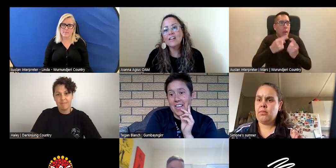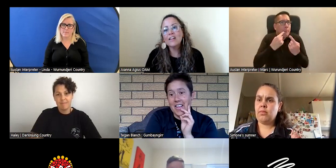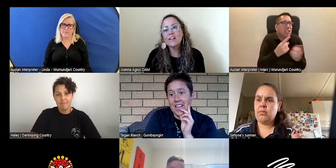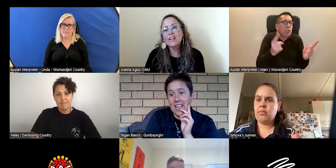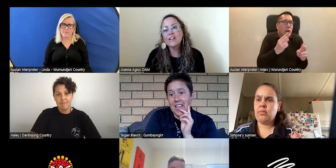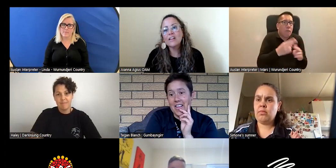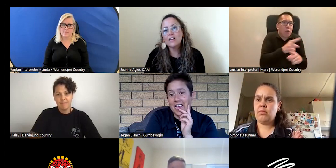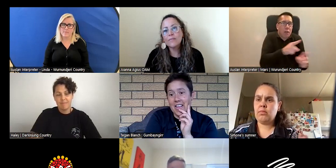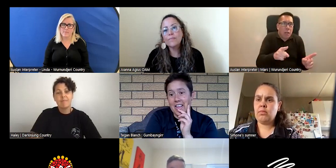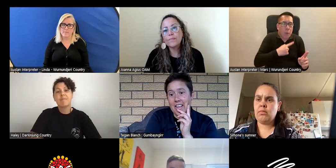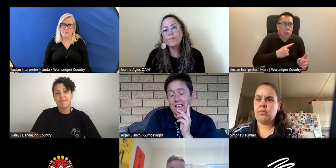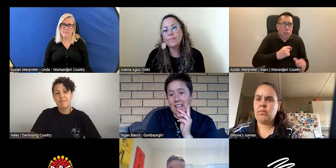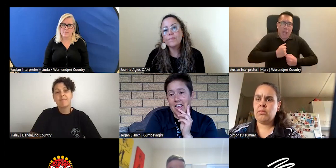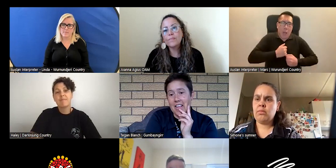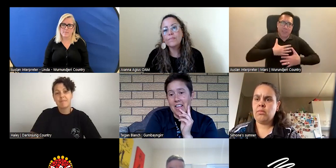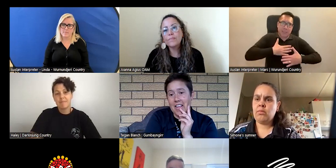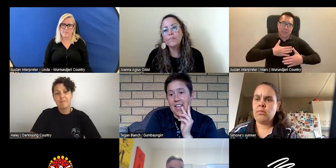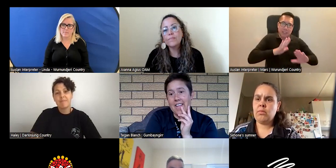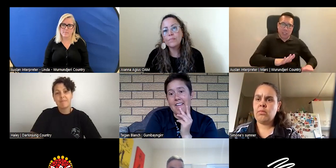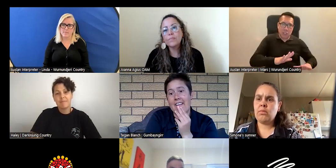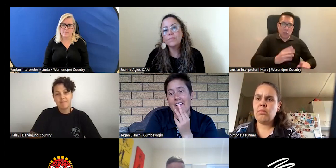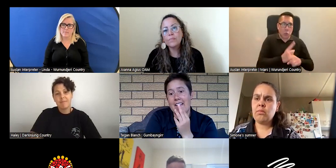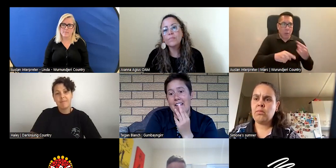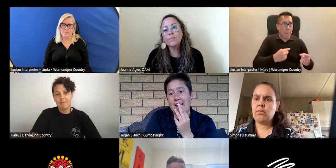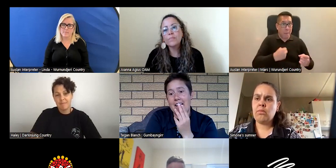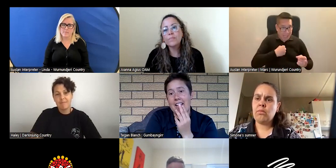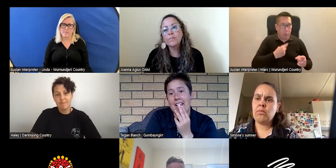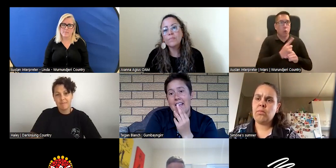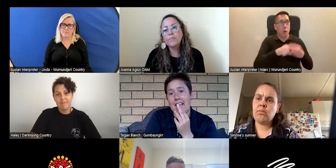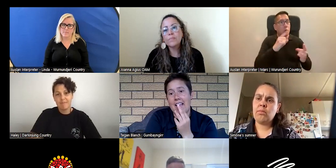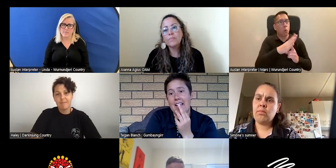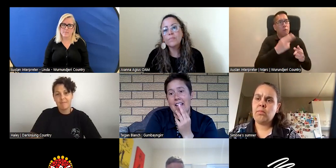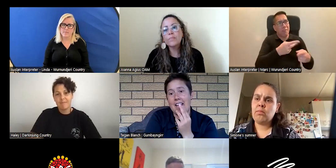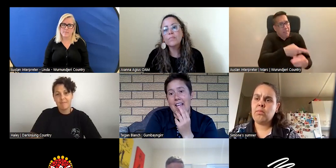not because of me, but because they wanted to keep talking about what was important to them.